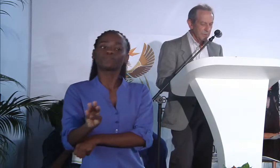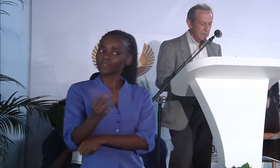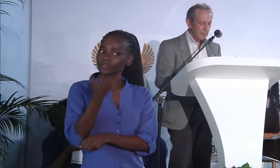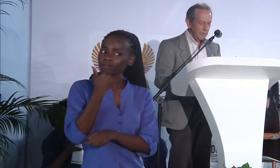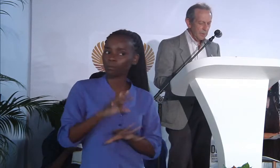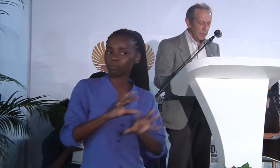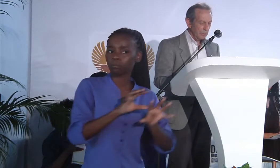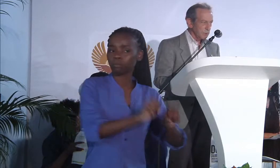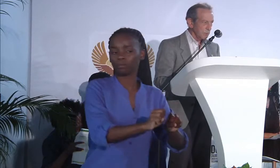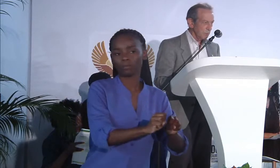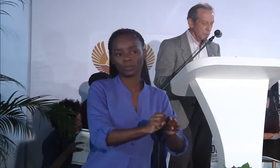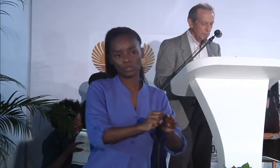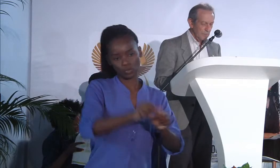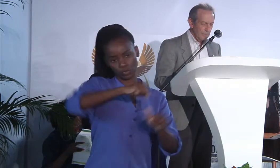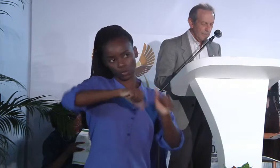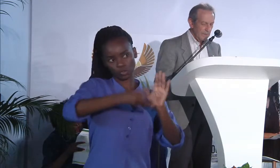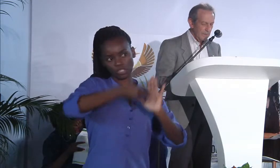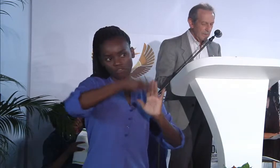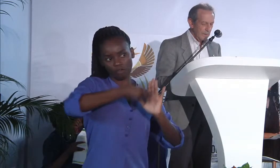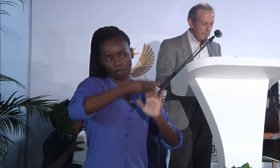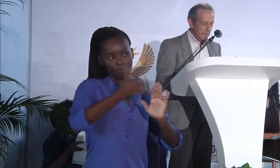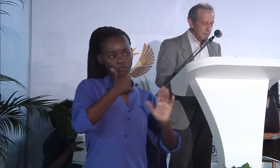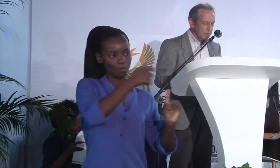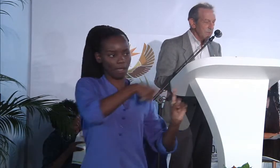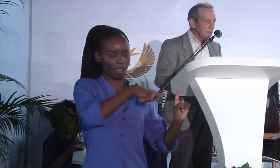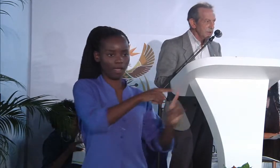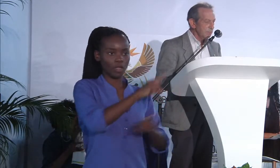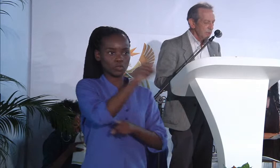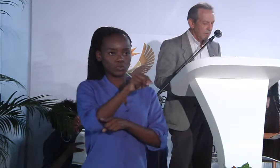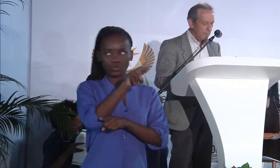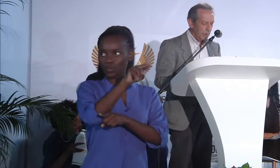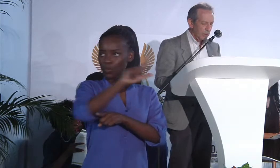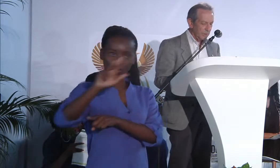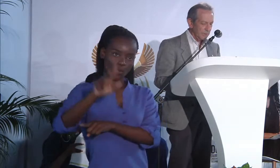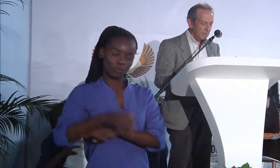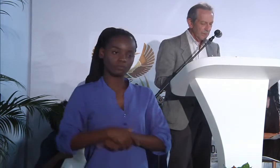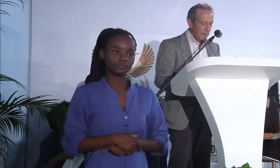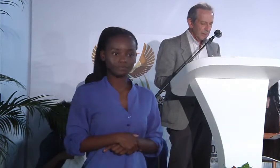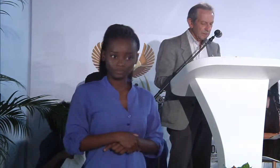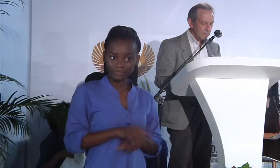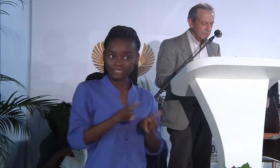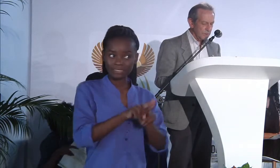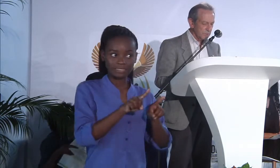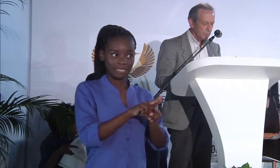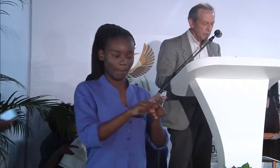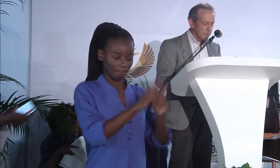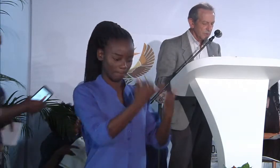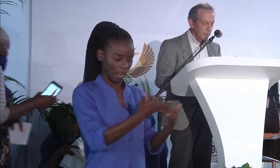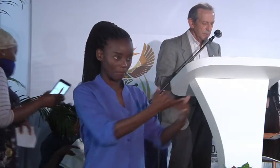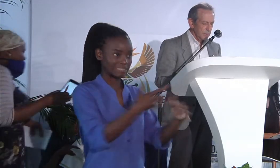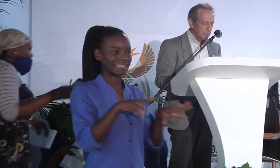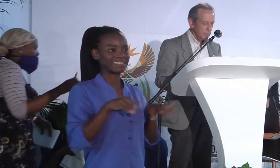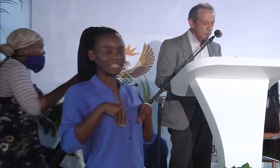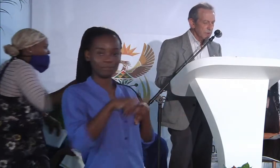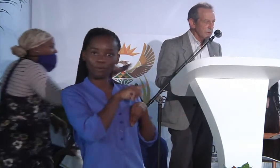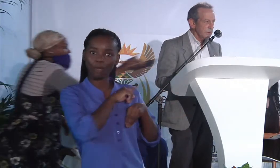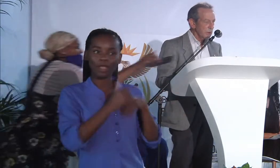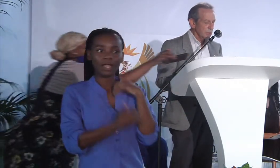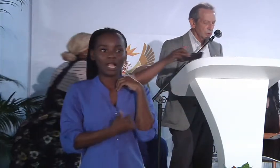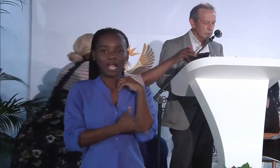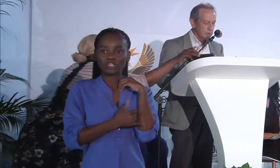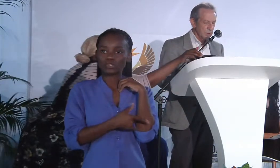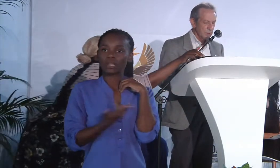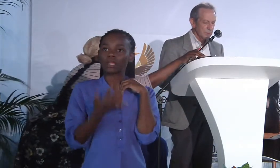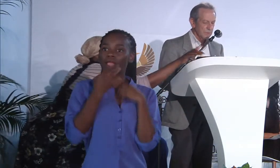Development, Honourable Zulu. It has also been accepted by Parliament as the country's response to address the